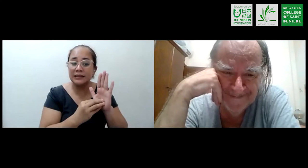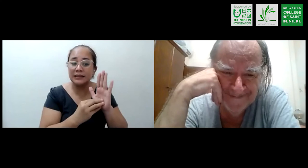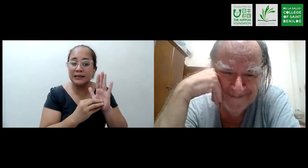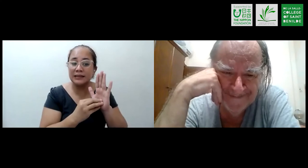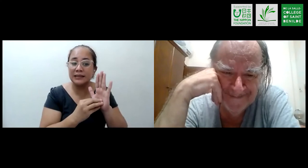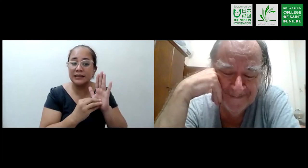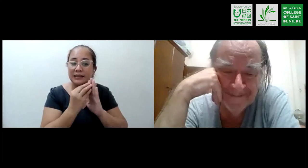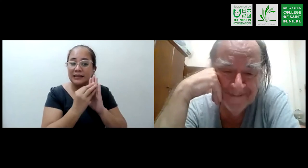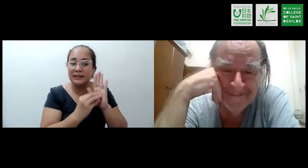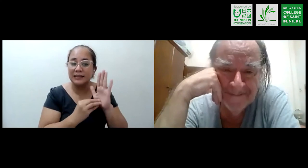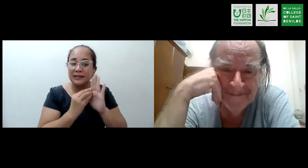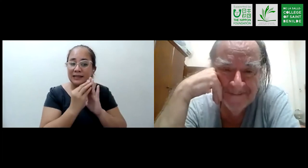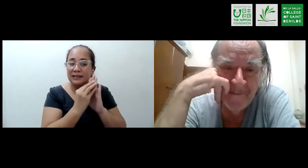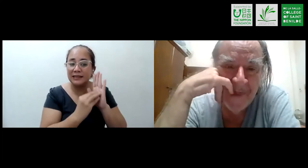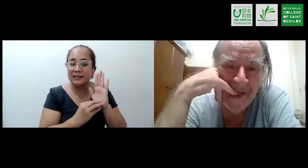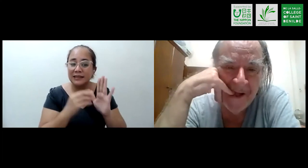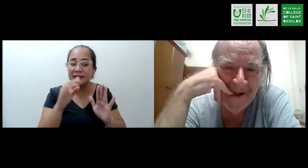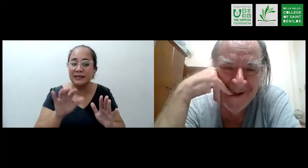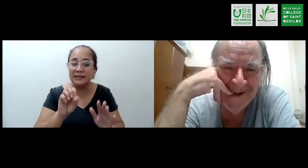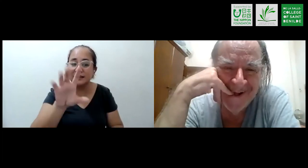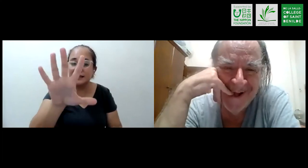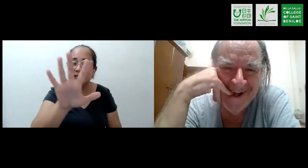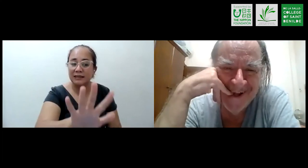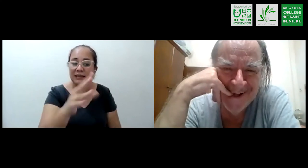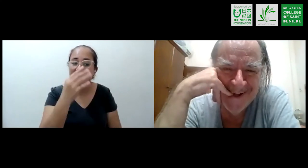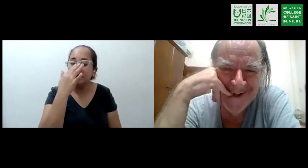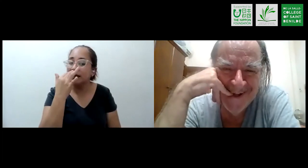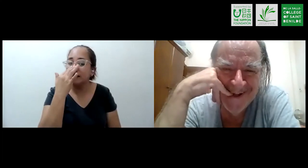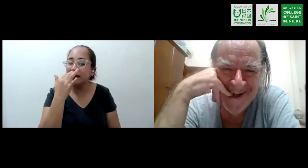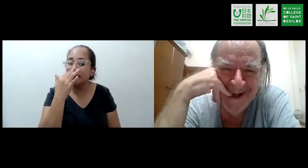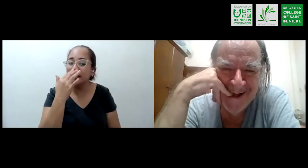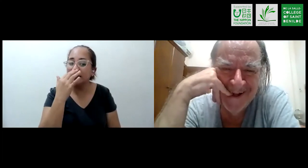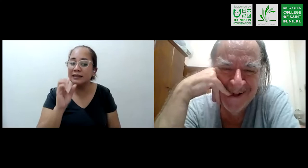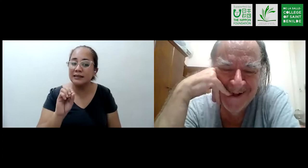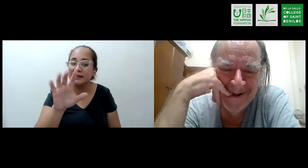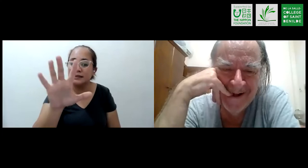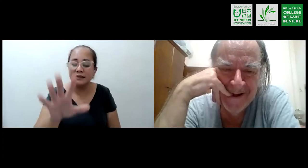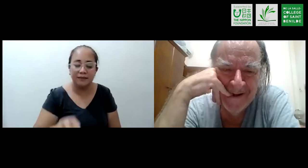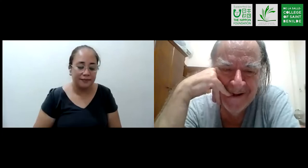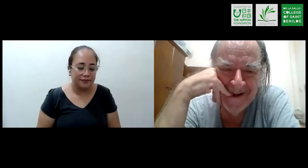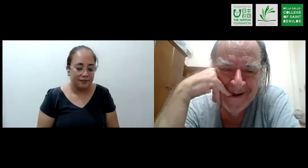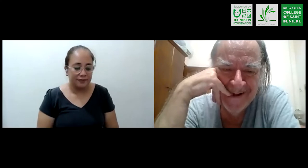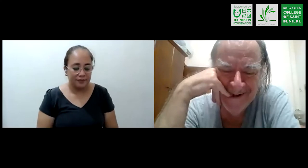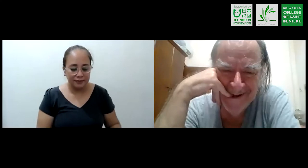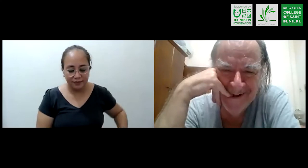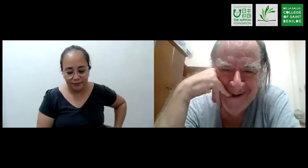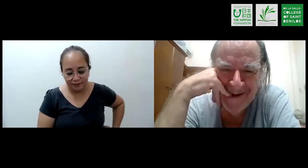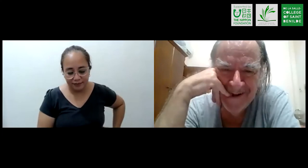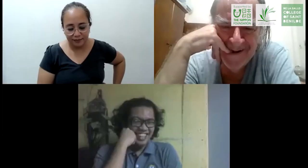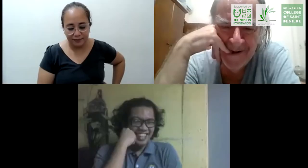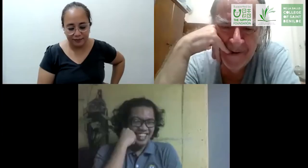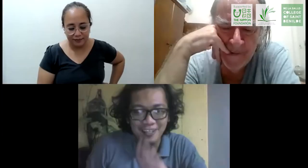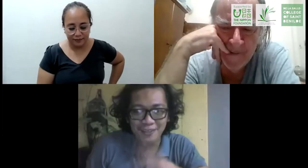Peebs. I can punch you. I'm all about peace." Peebs is saying,